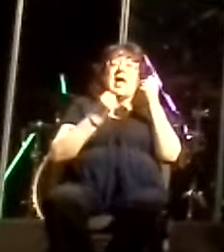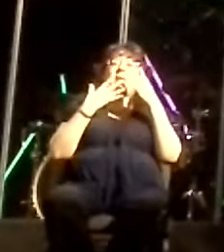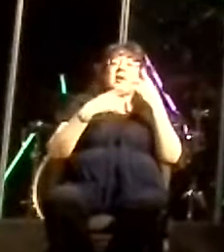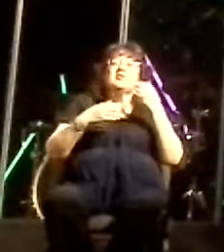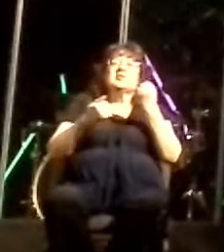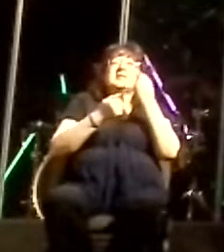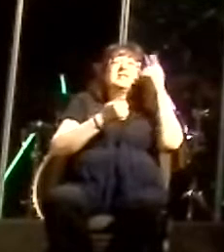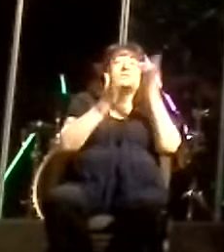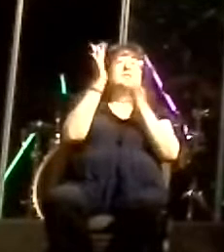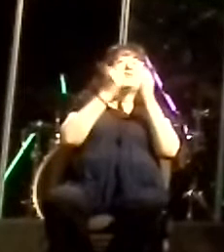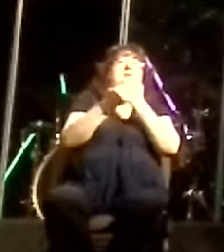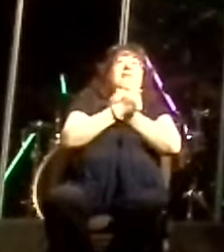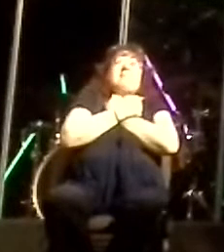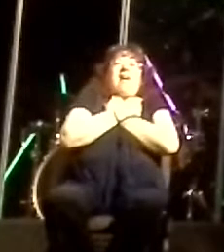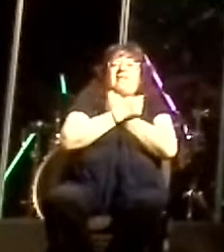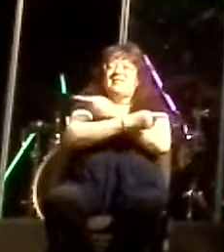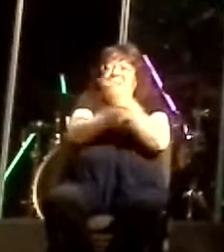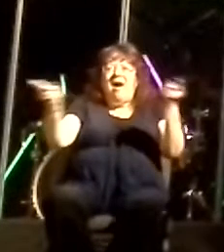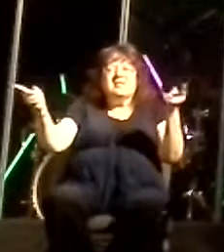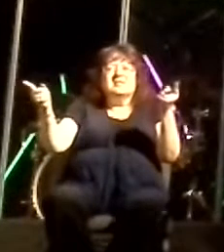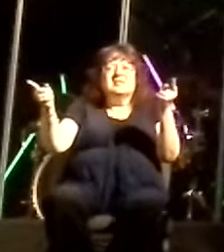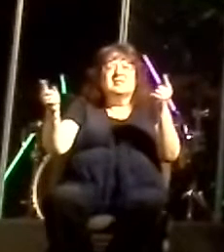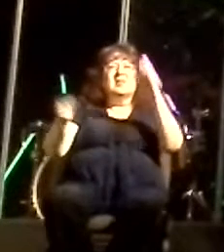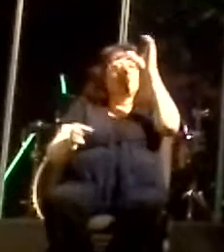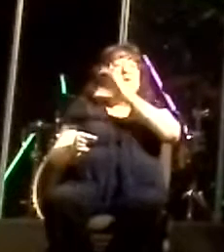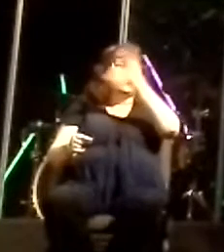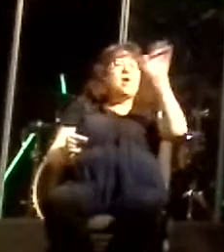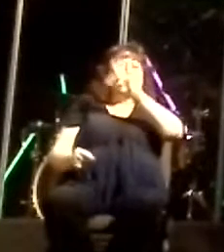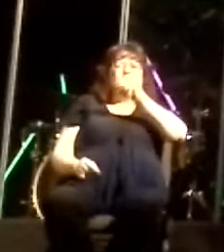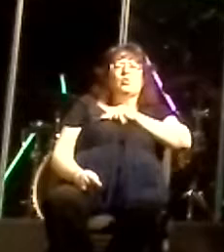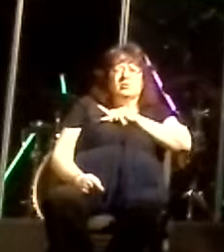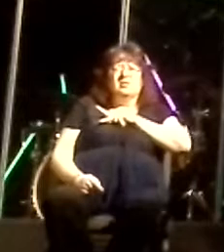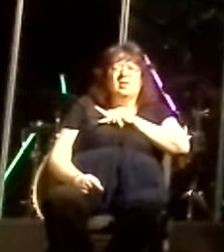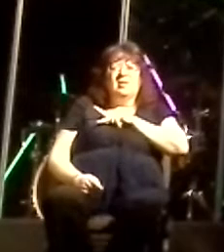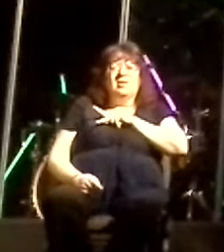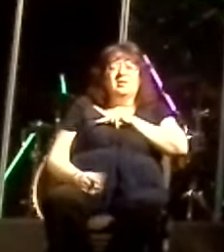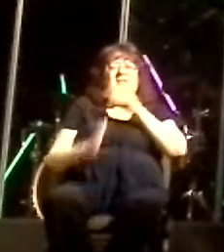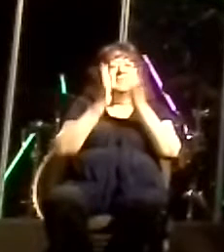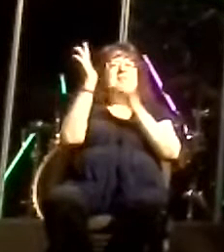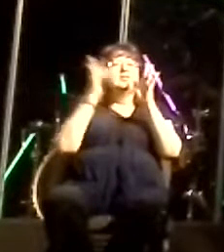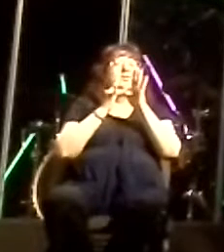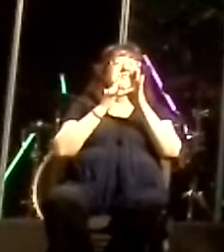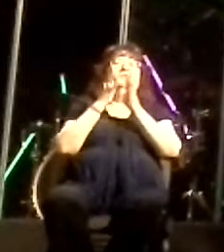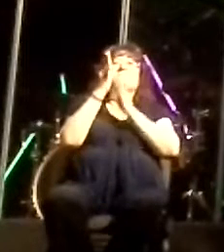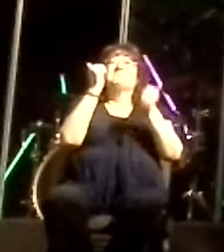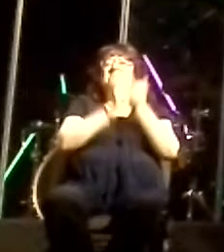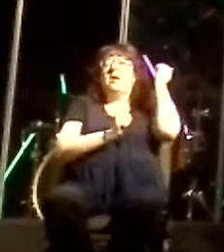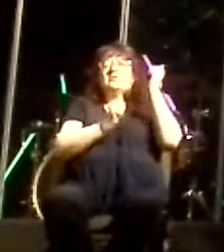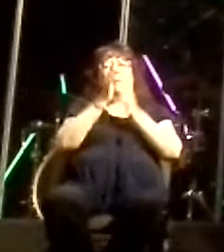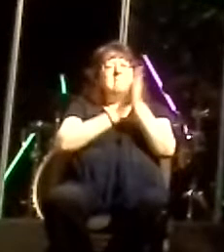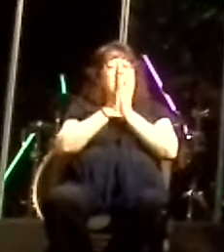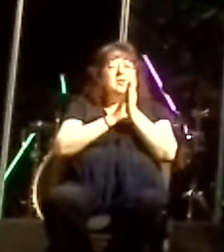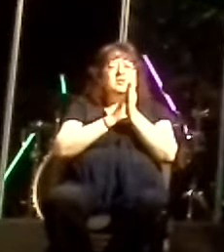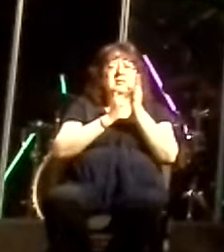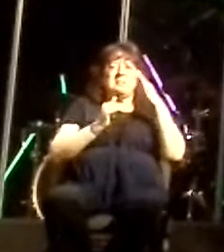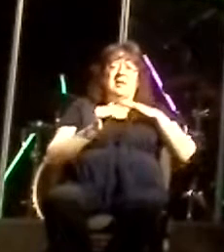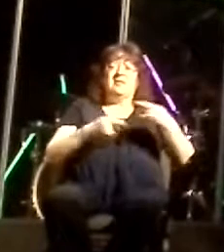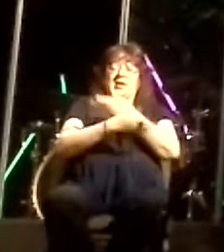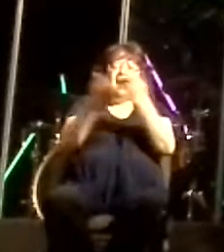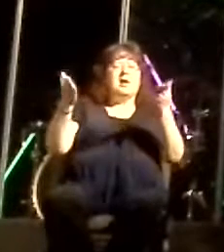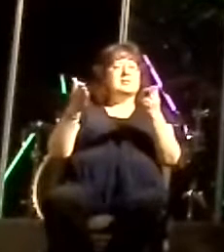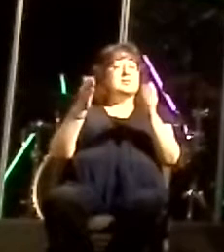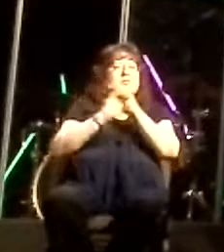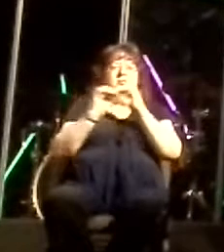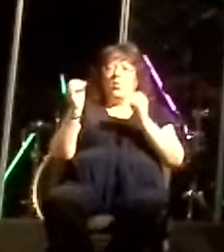loves us. The cross is personal. It's Jesus' greatest passion for us. No one is